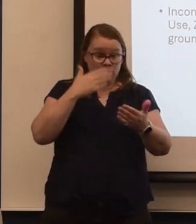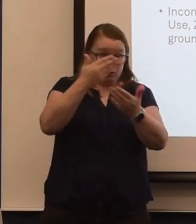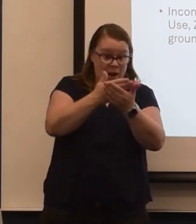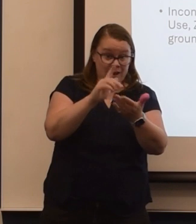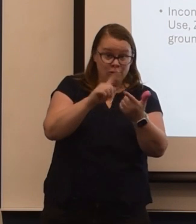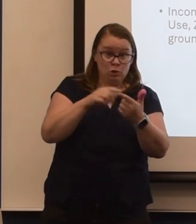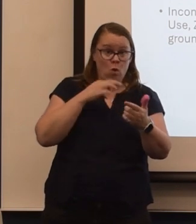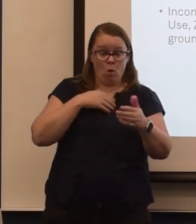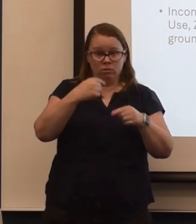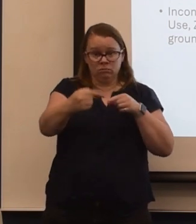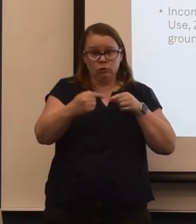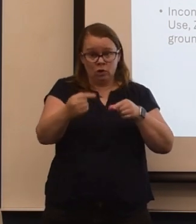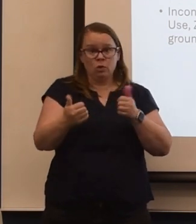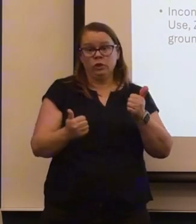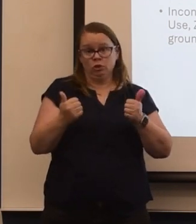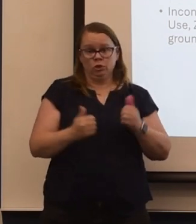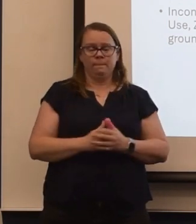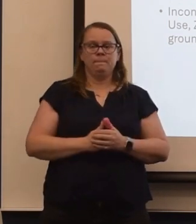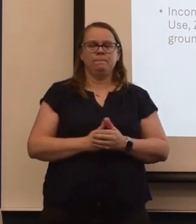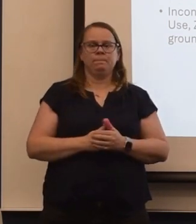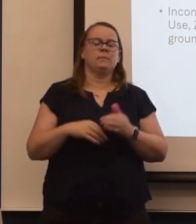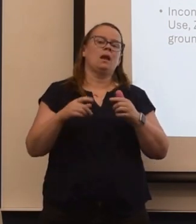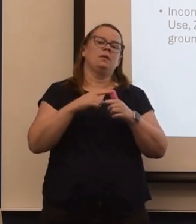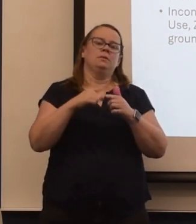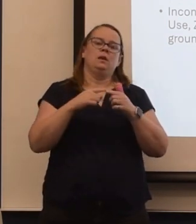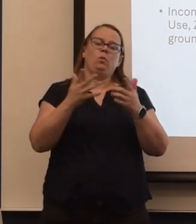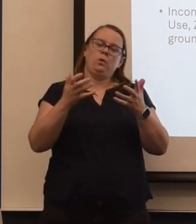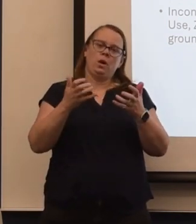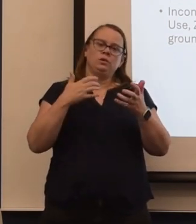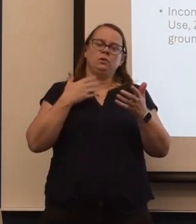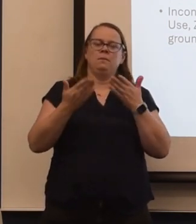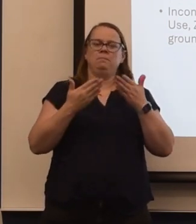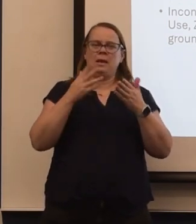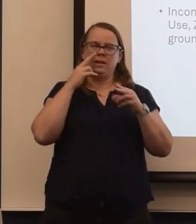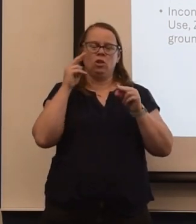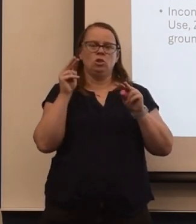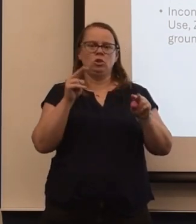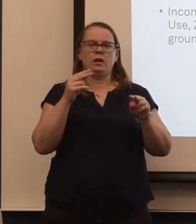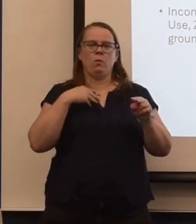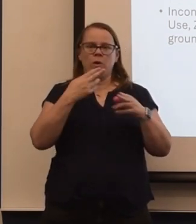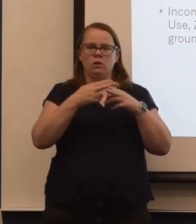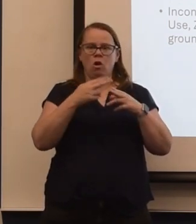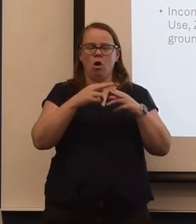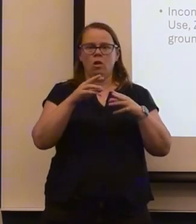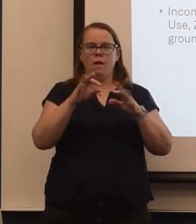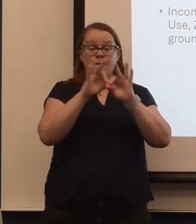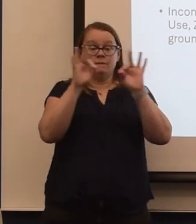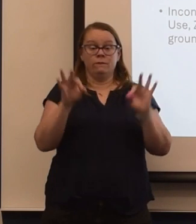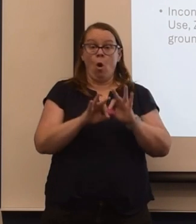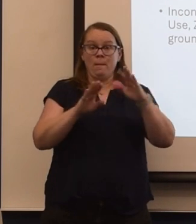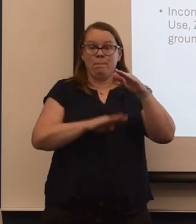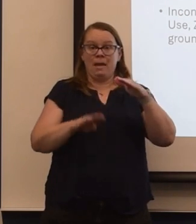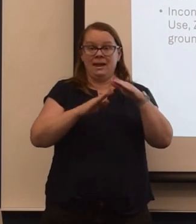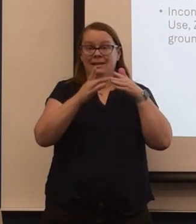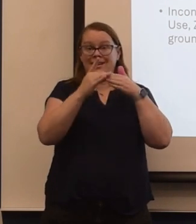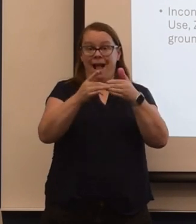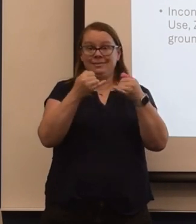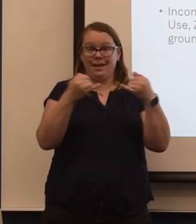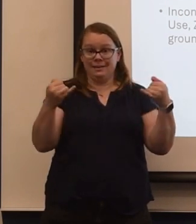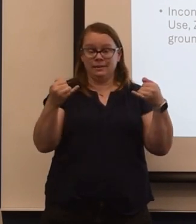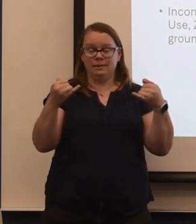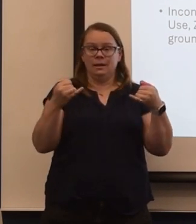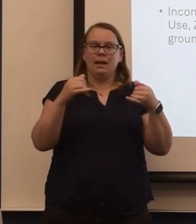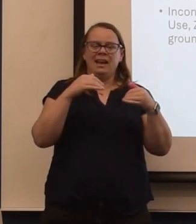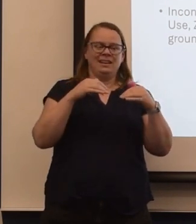difficult? And then do we want to maybe take a look at what we call form-based guidelines, which is less about the